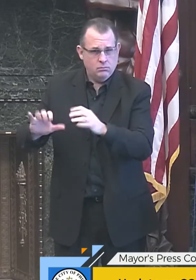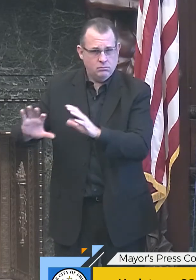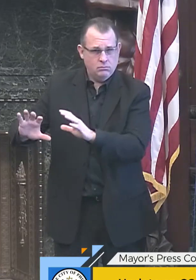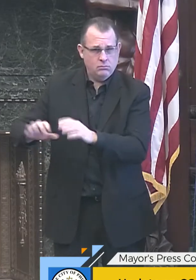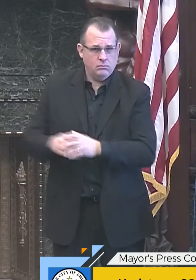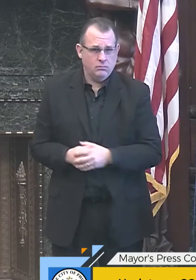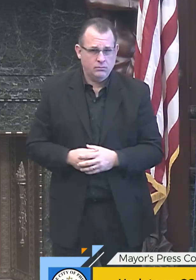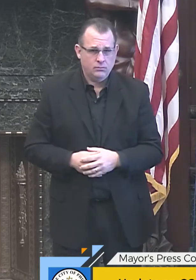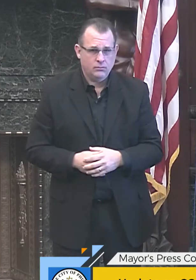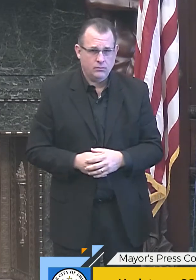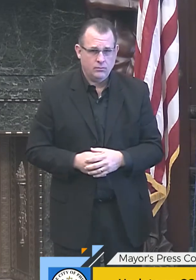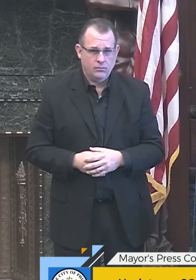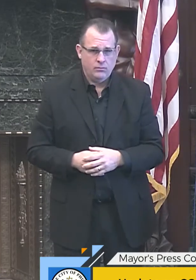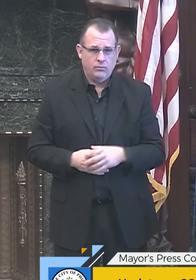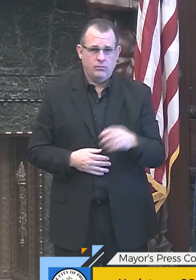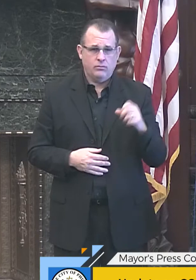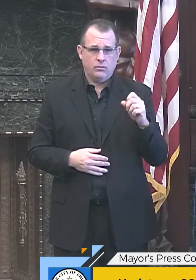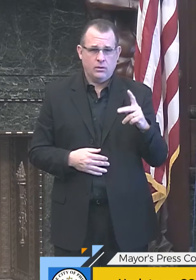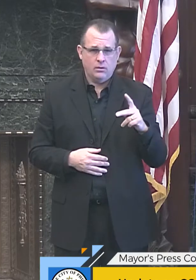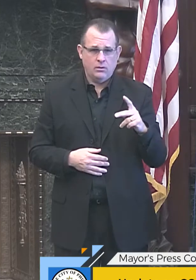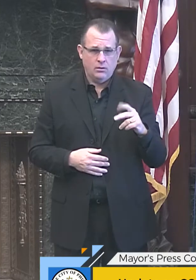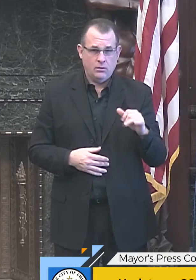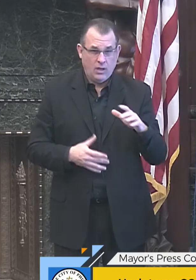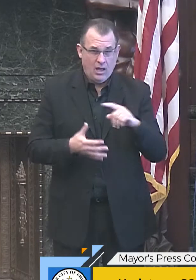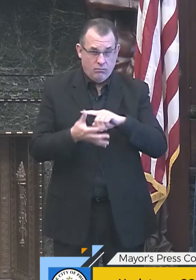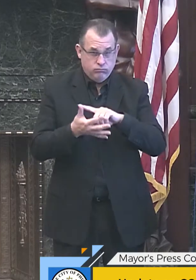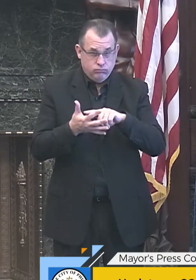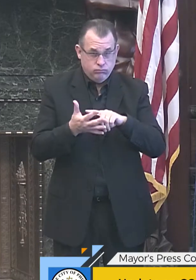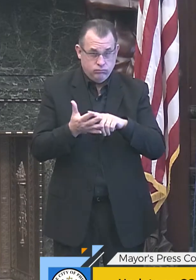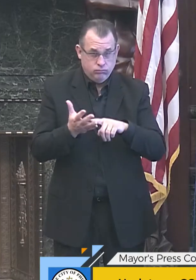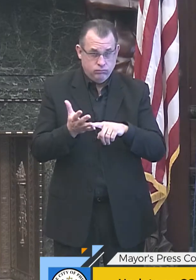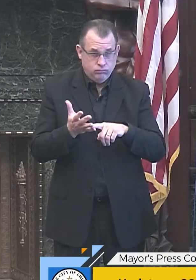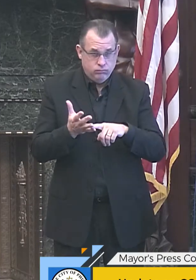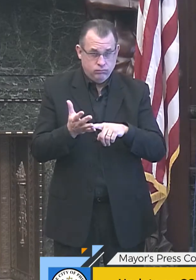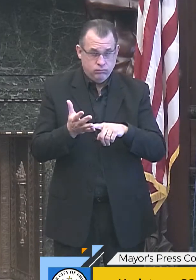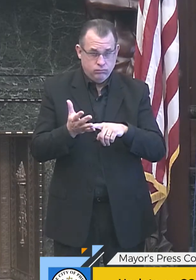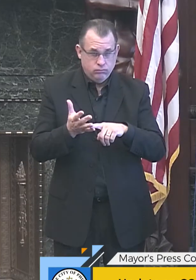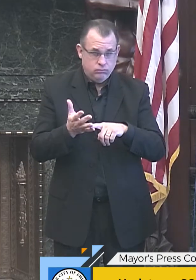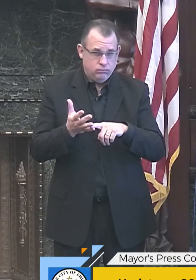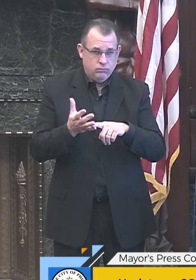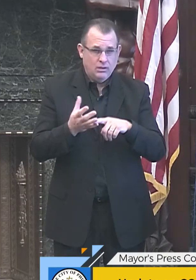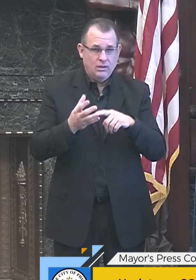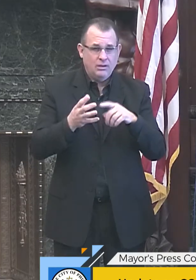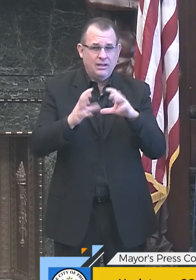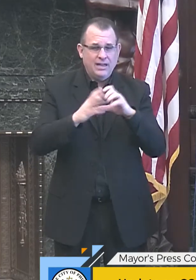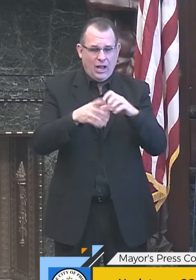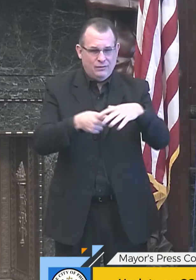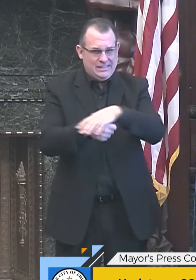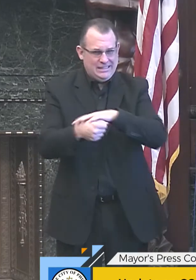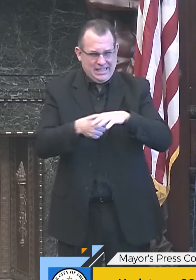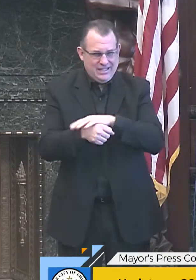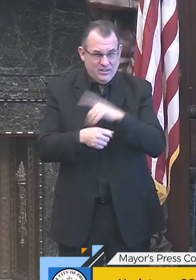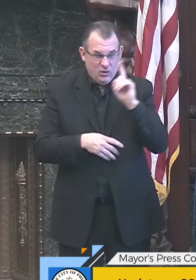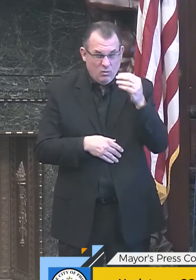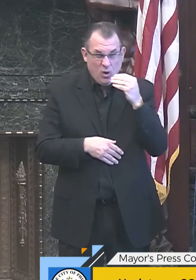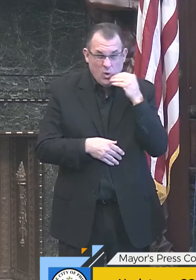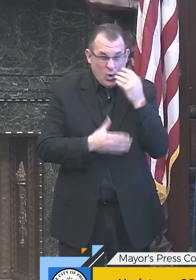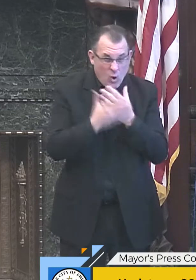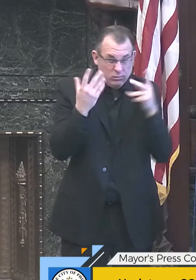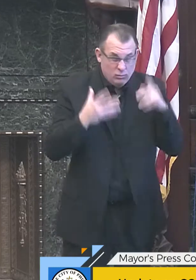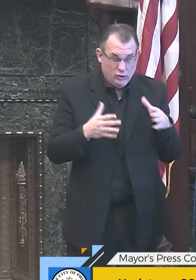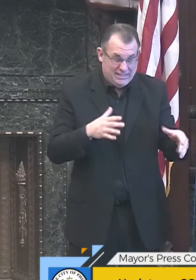And on those congregate care cases, I understand there's at least one homeless person in a shelter